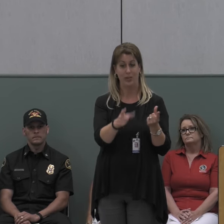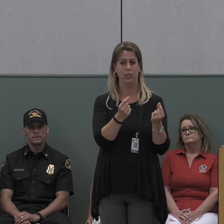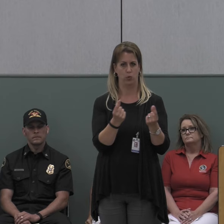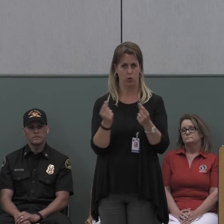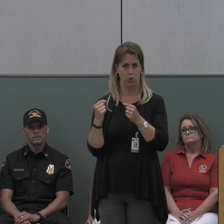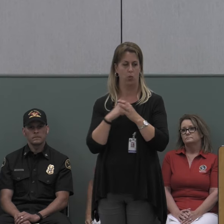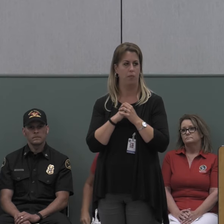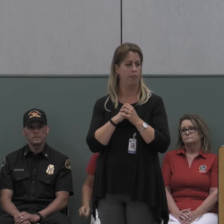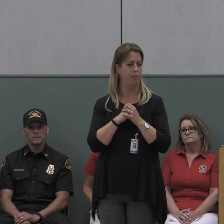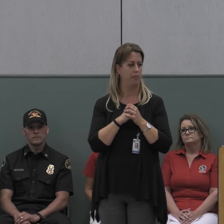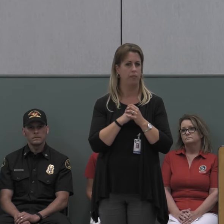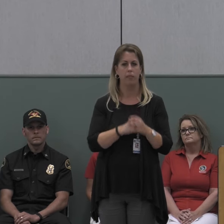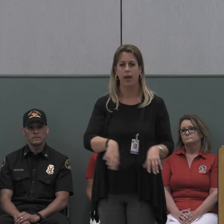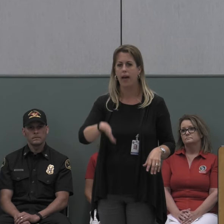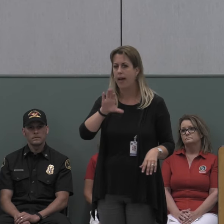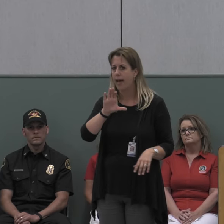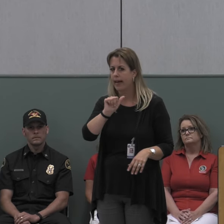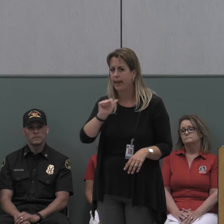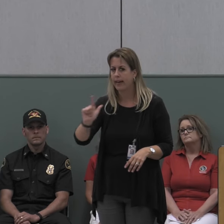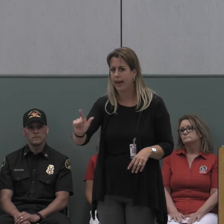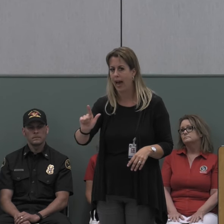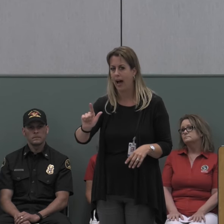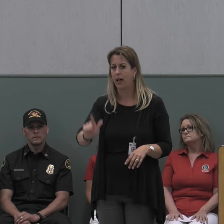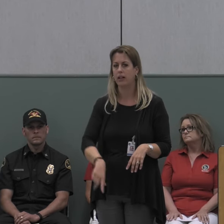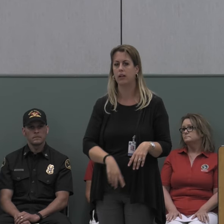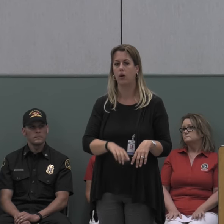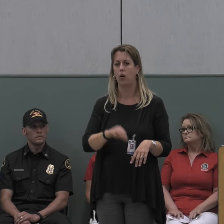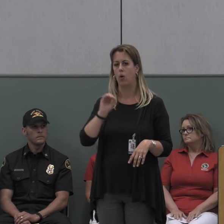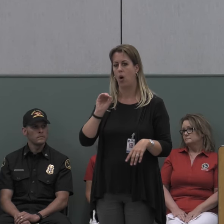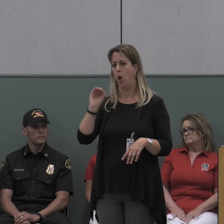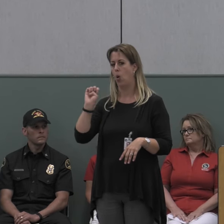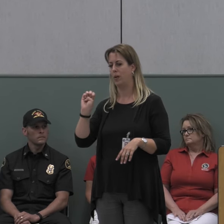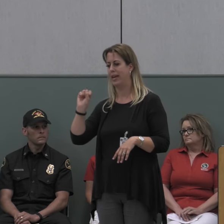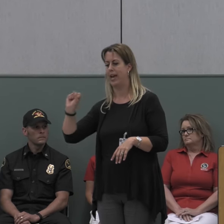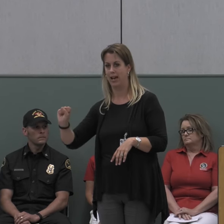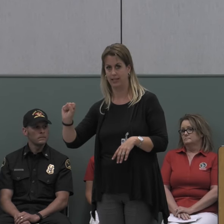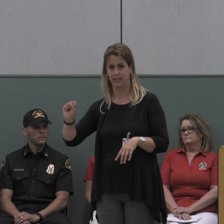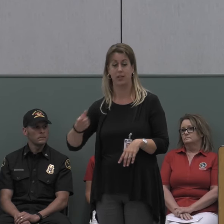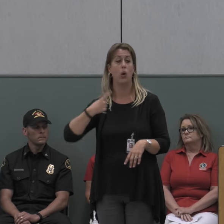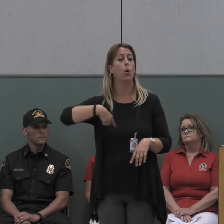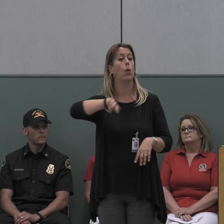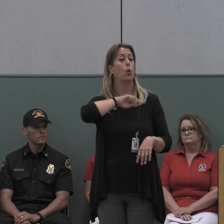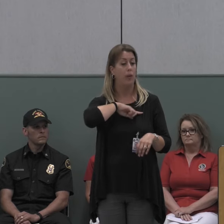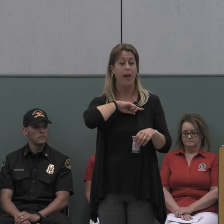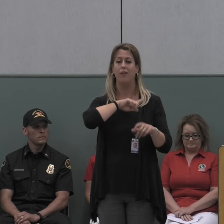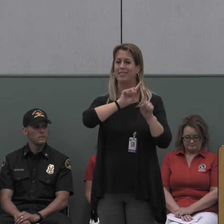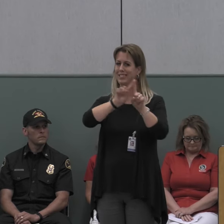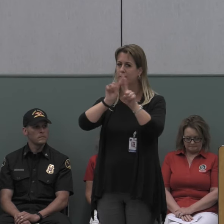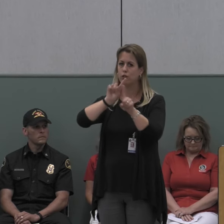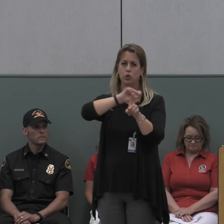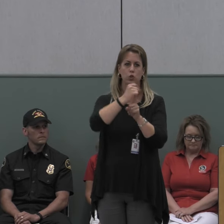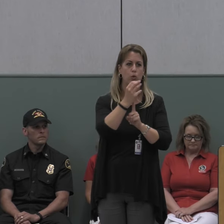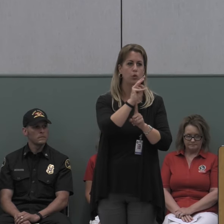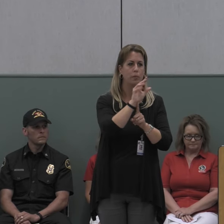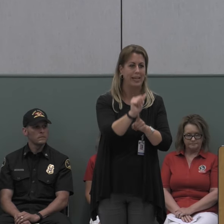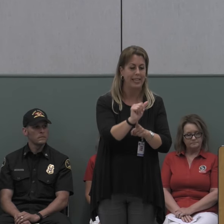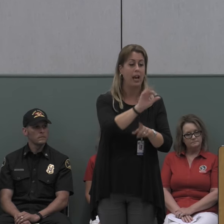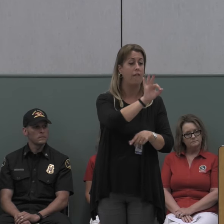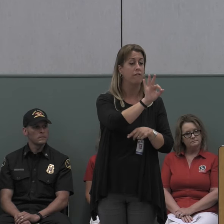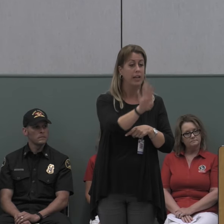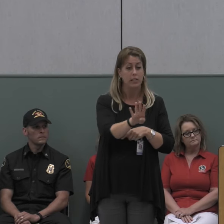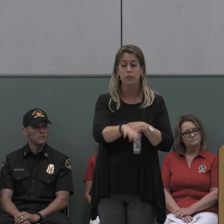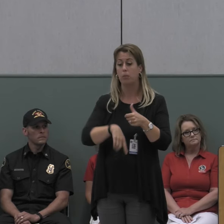Cal OES, we have a YouTube page, we have Facebook, we have Twitter on there. If